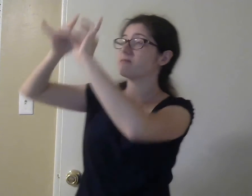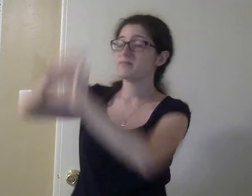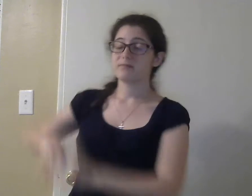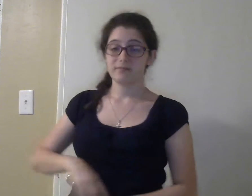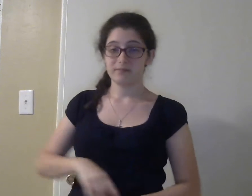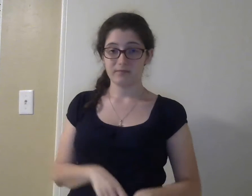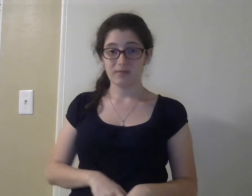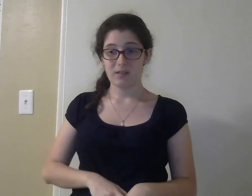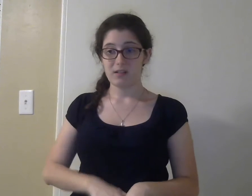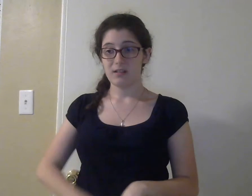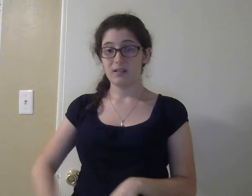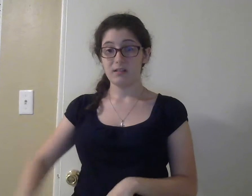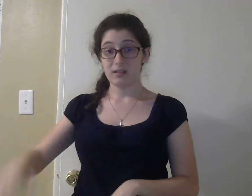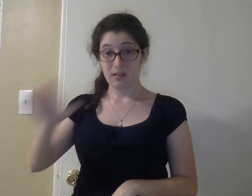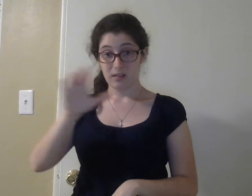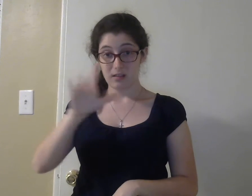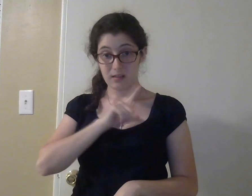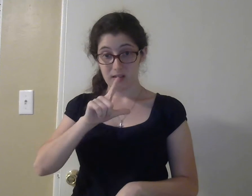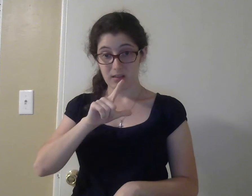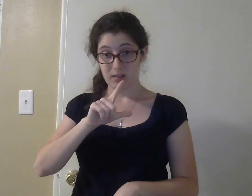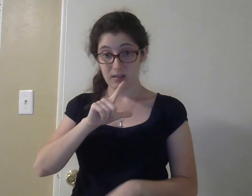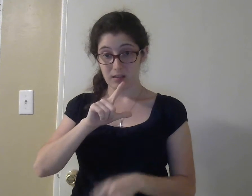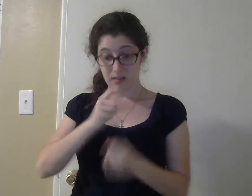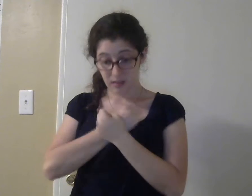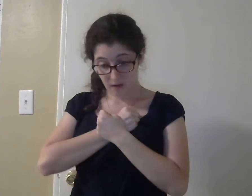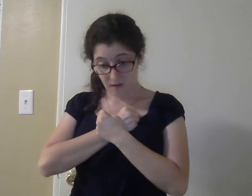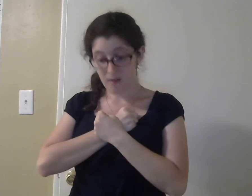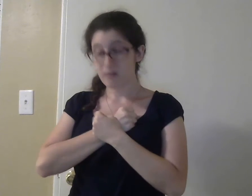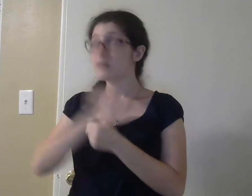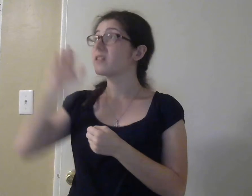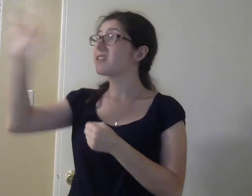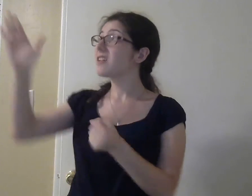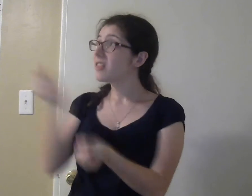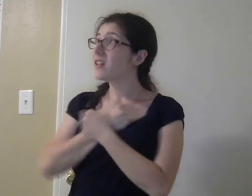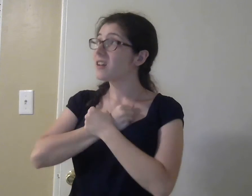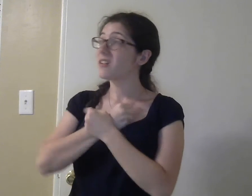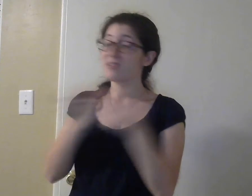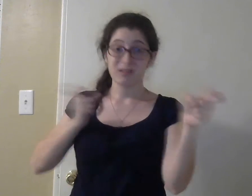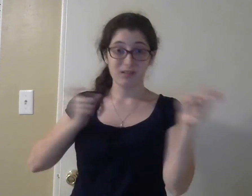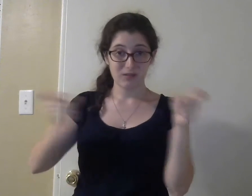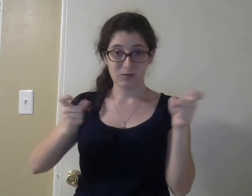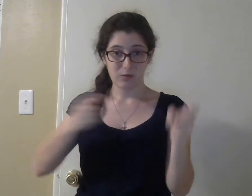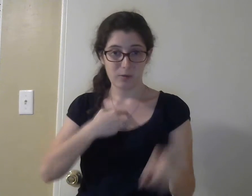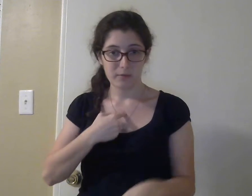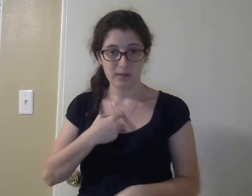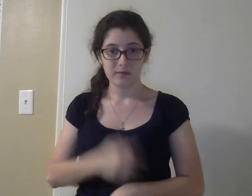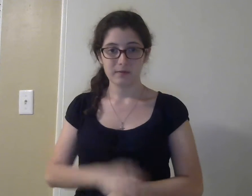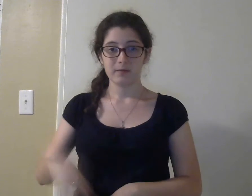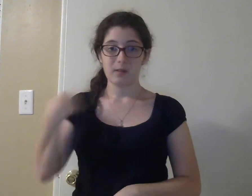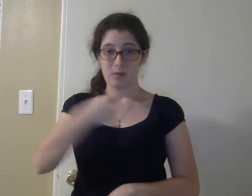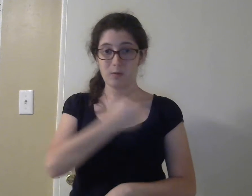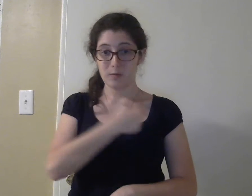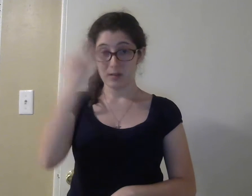because we have concluded this, that one has died for all, therefore all have died, and he died